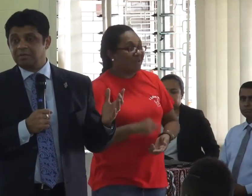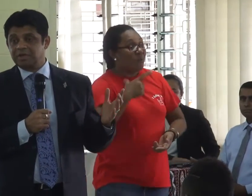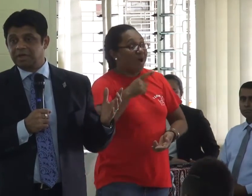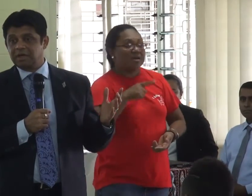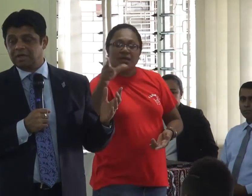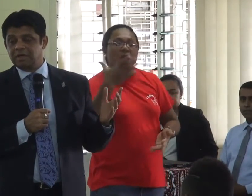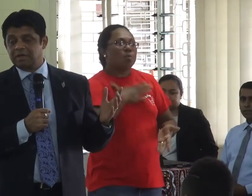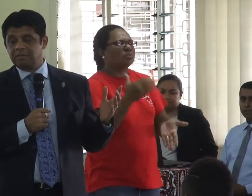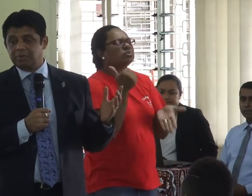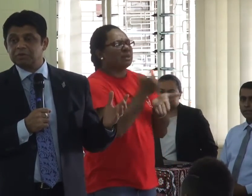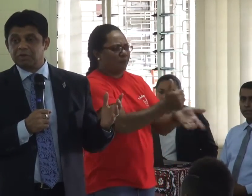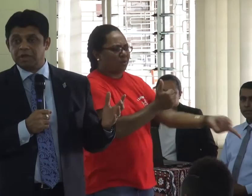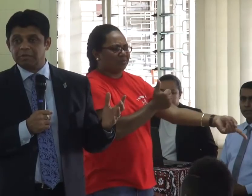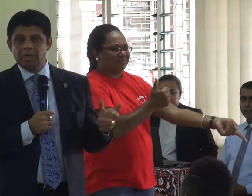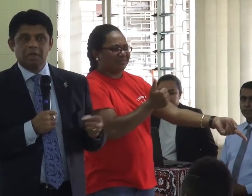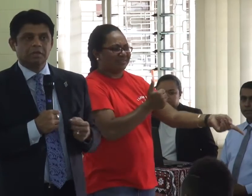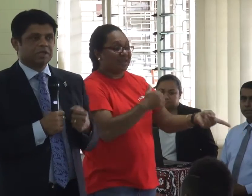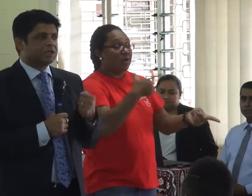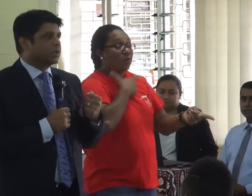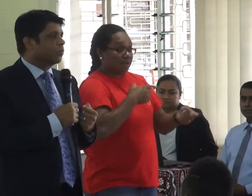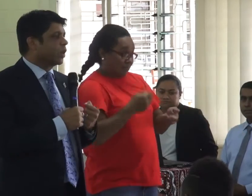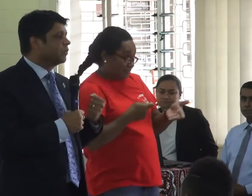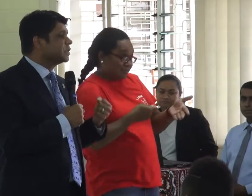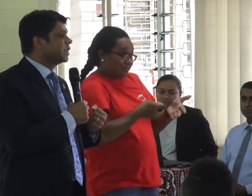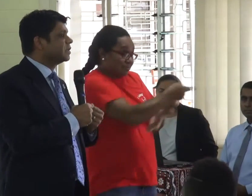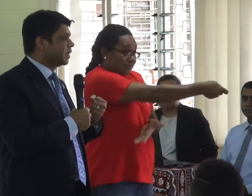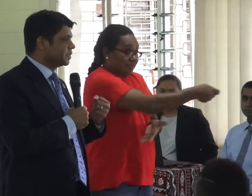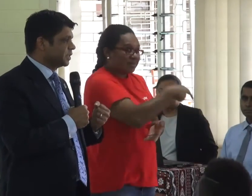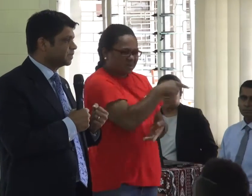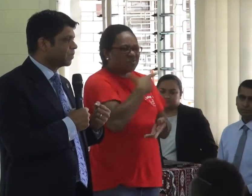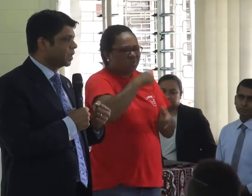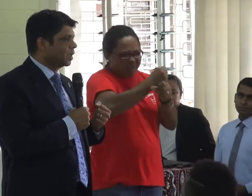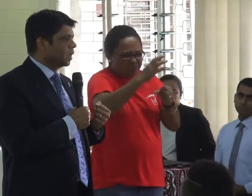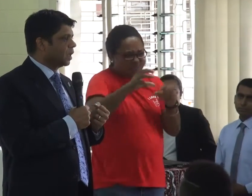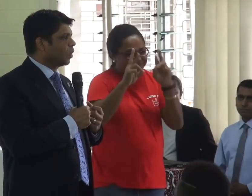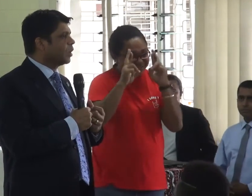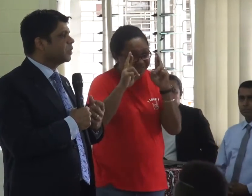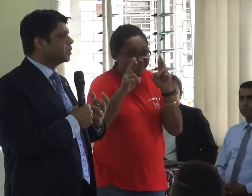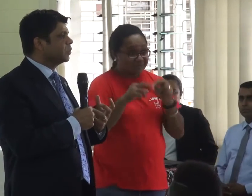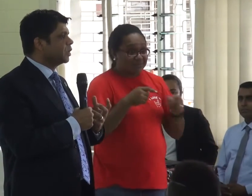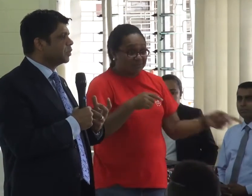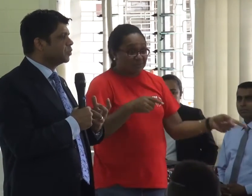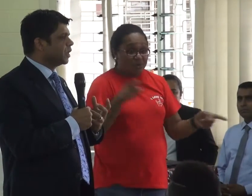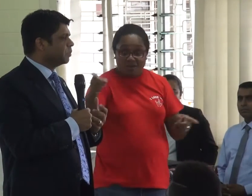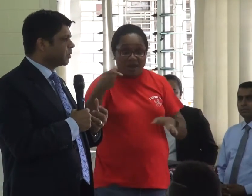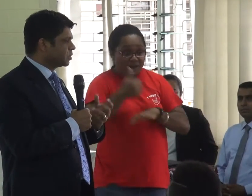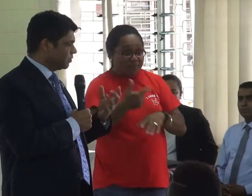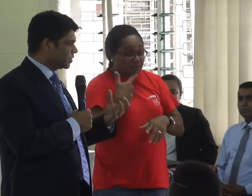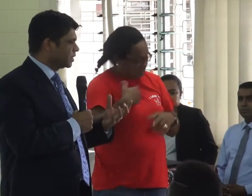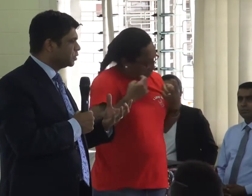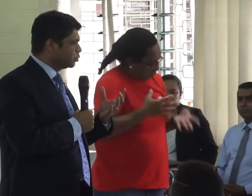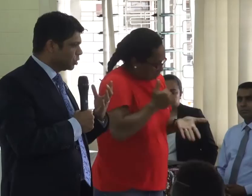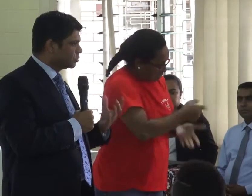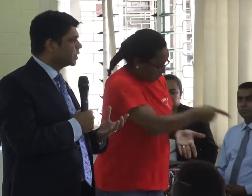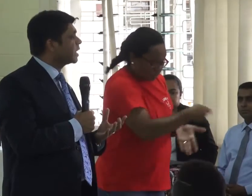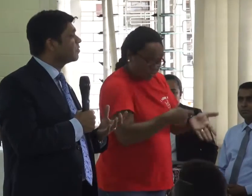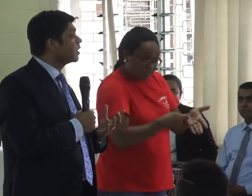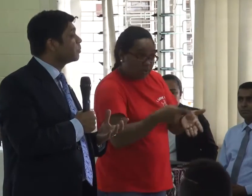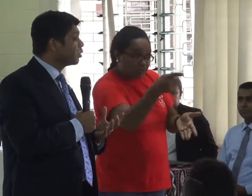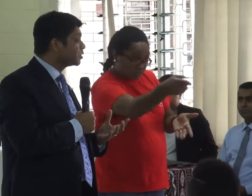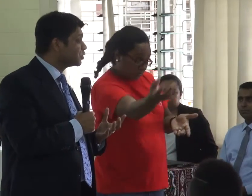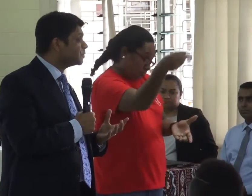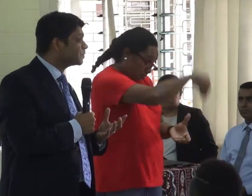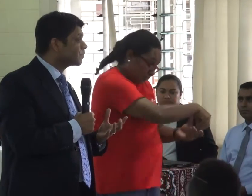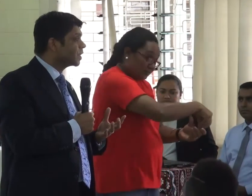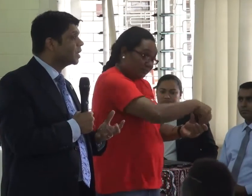tax that will be imposed on them. So that's one way of incentivizing. And why did we do that? Because obviously you want to be